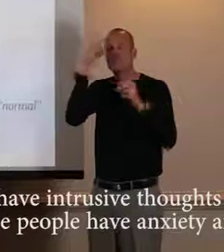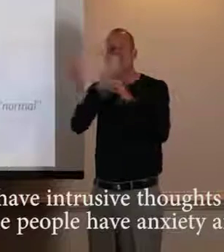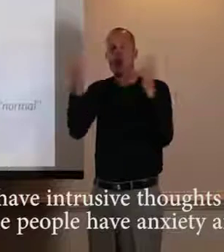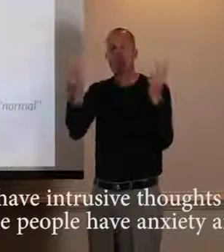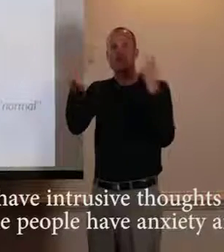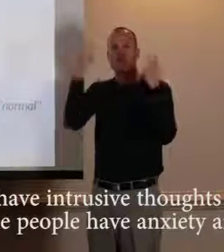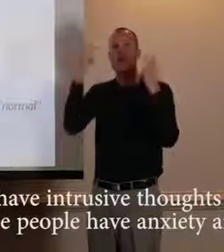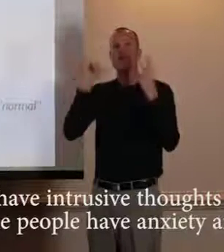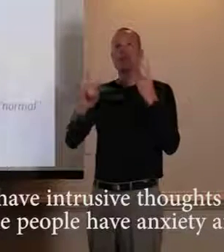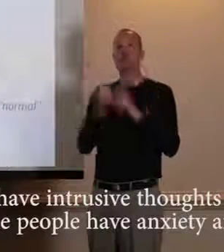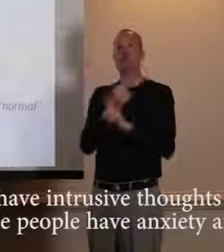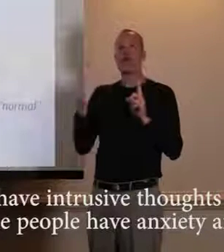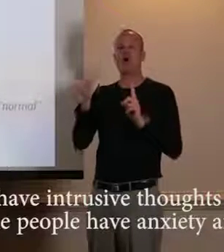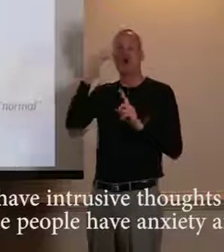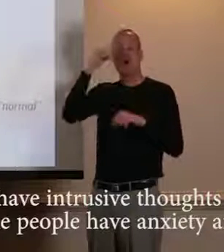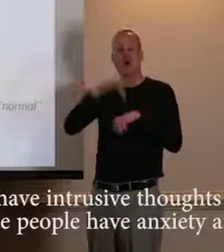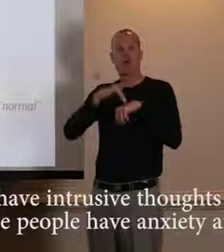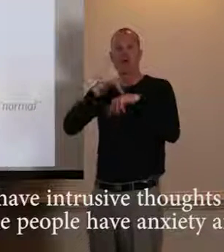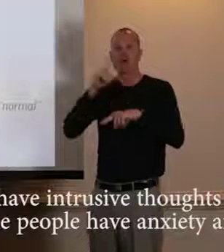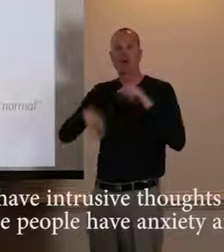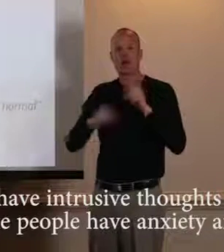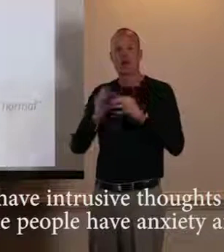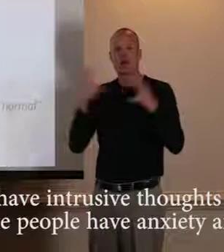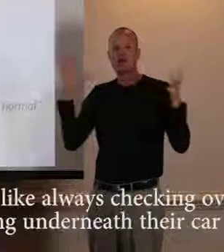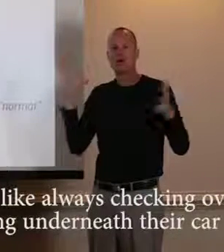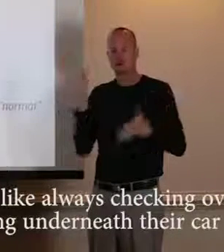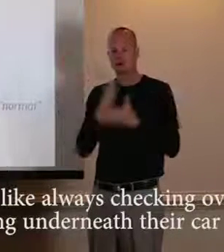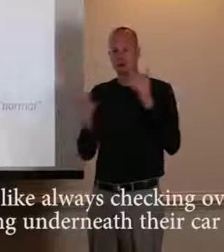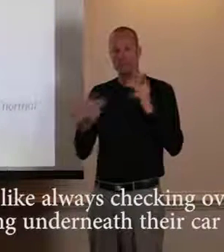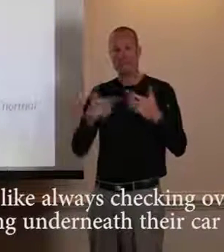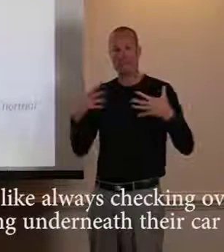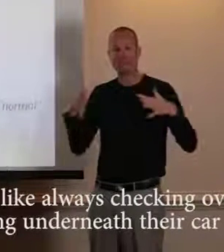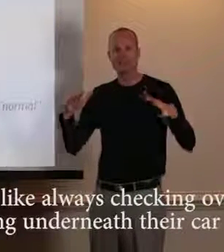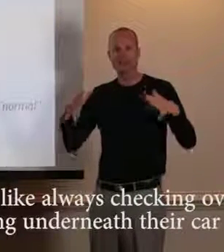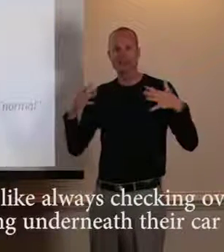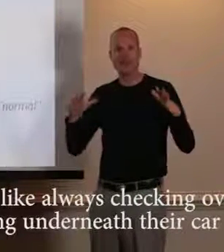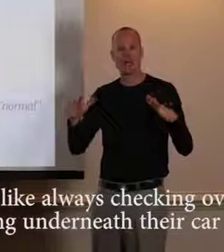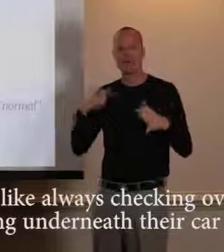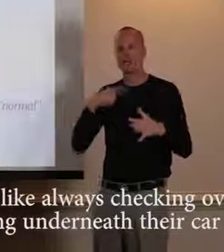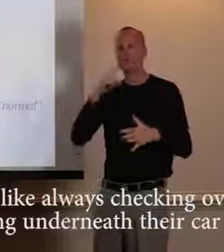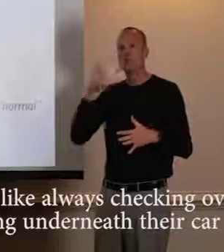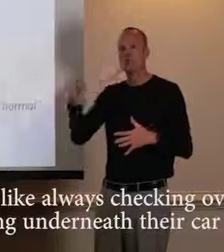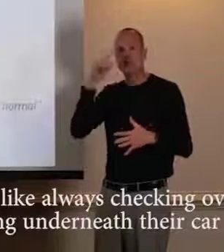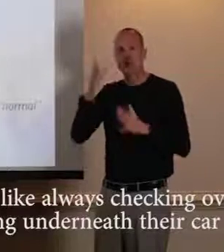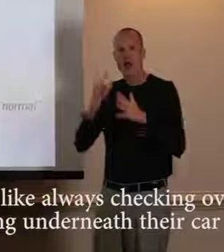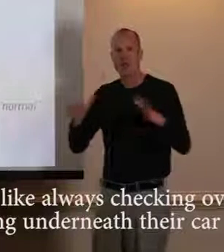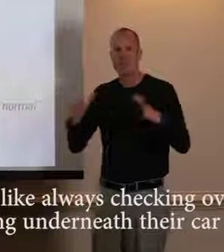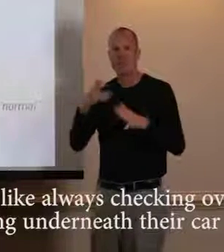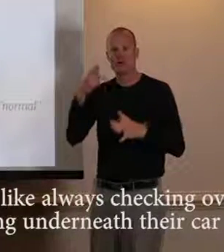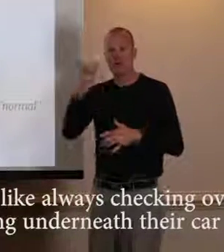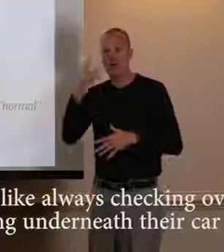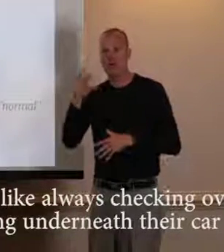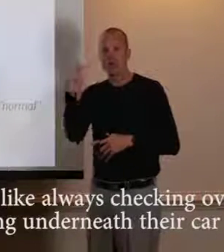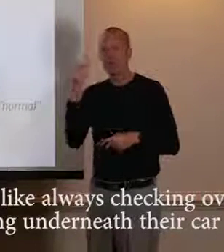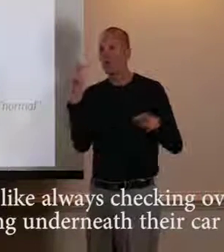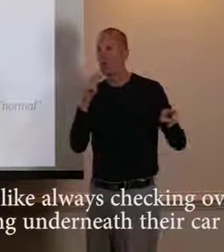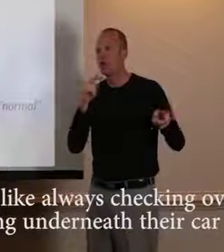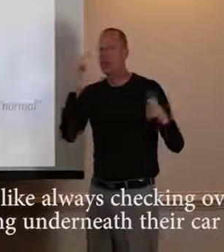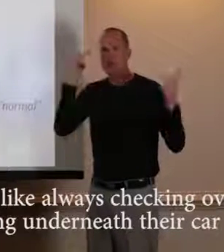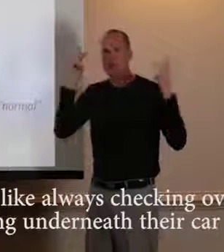assault. Some people have anxiety and have kind of hypervigilance, like always checking over their shoulder, always checking underneath